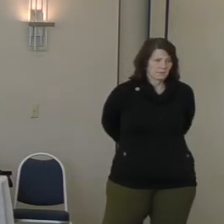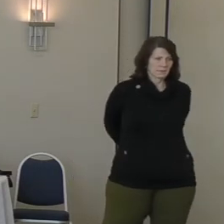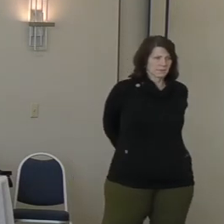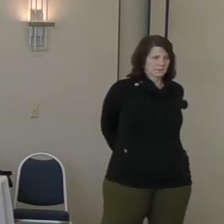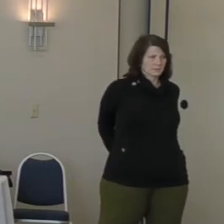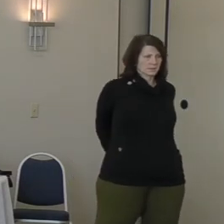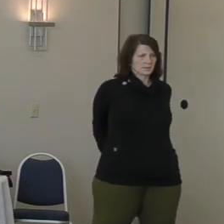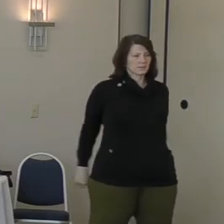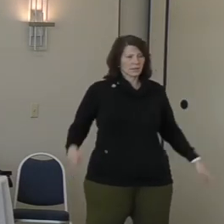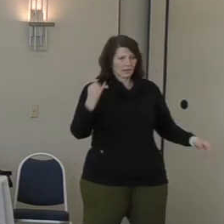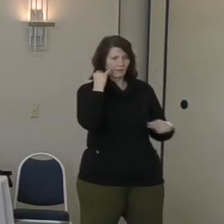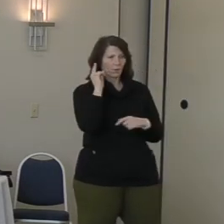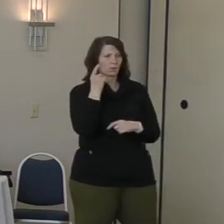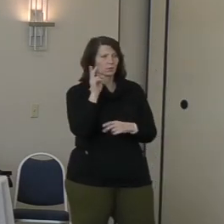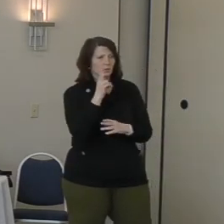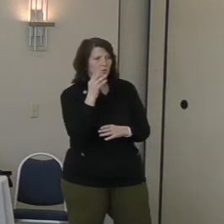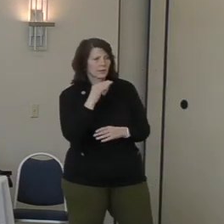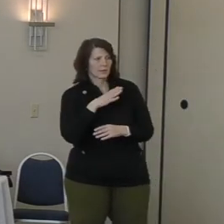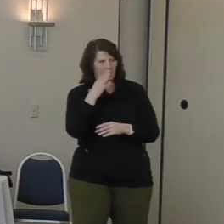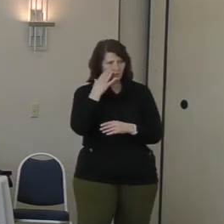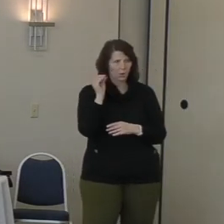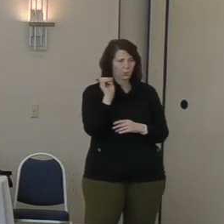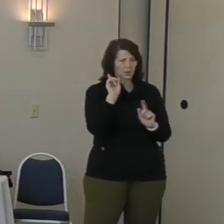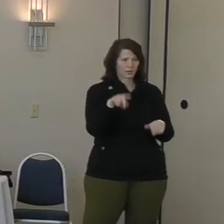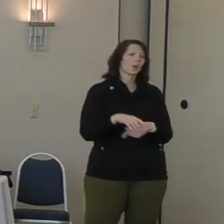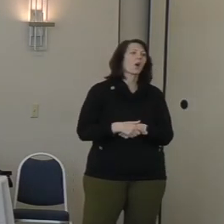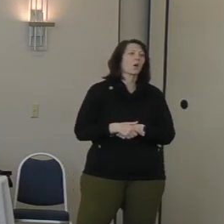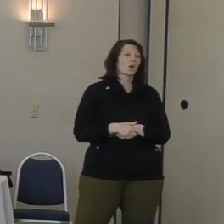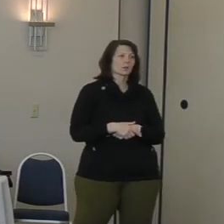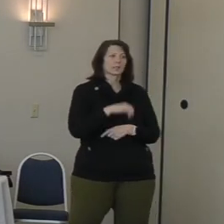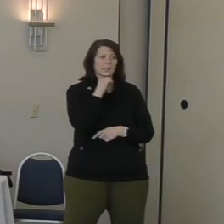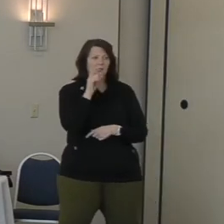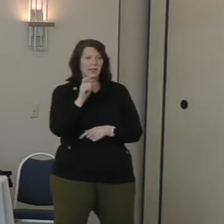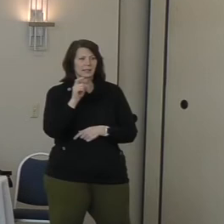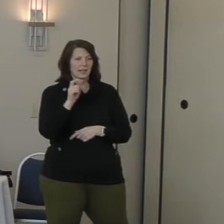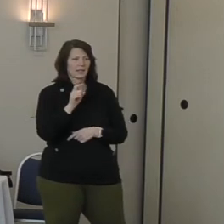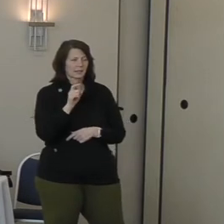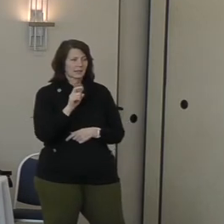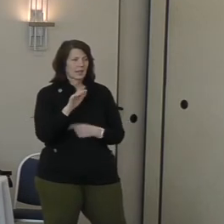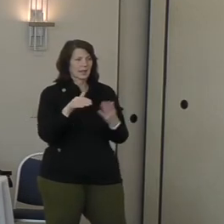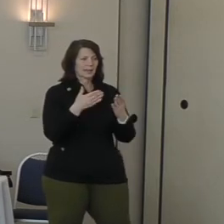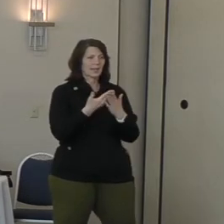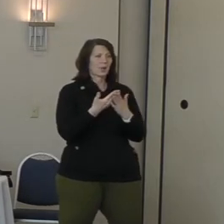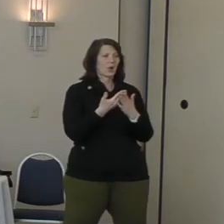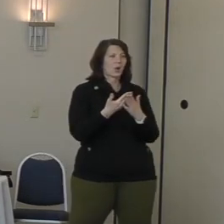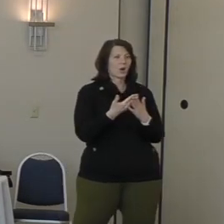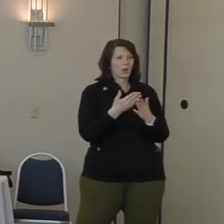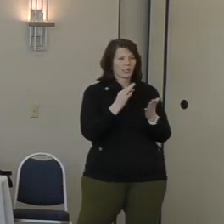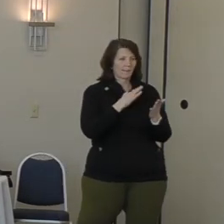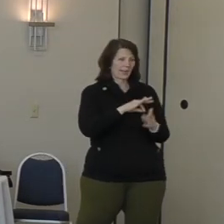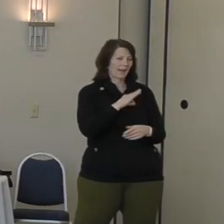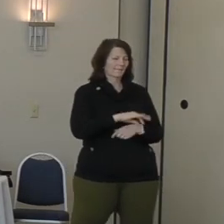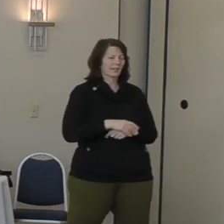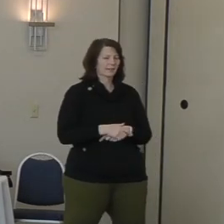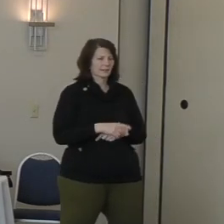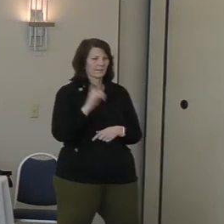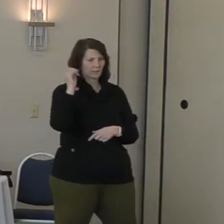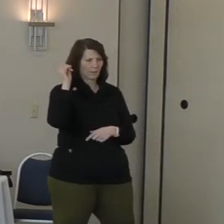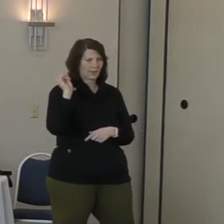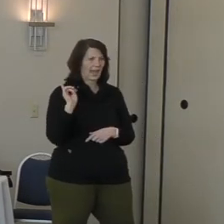if you're only using it so that guys know where to go, you're not necessarily getting all the benefit out of it,